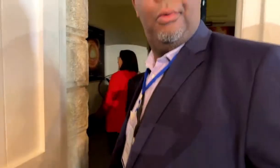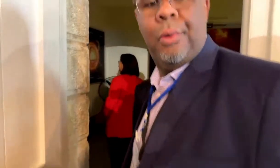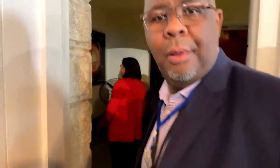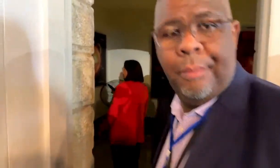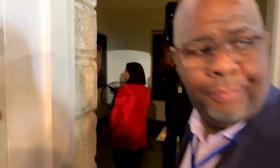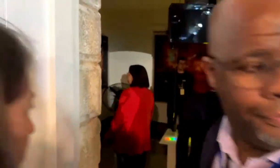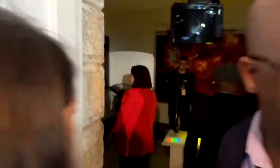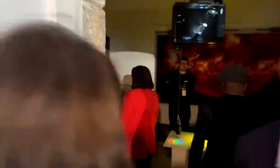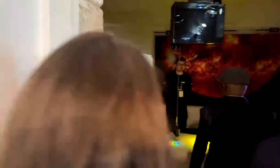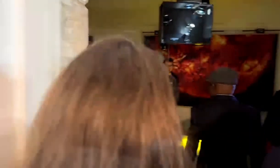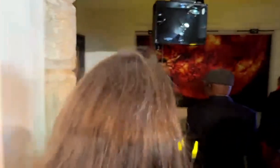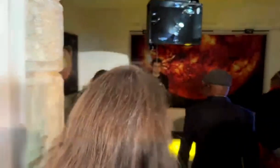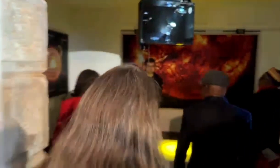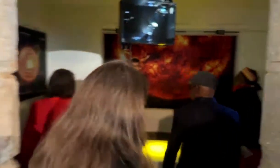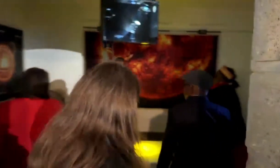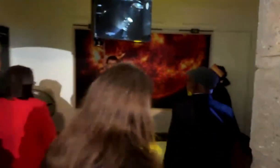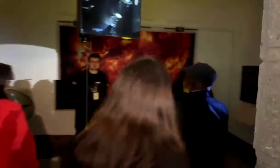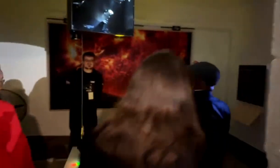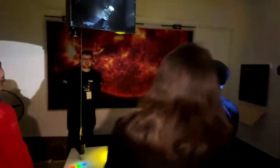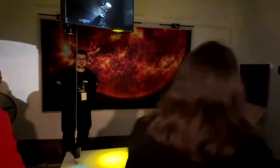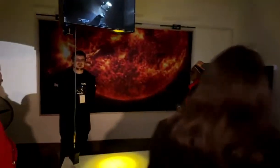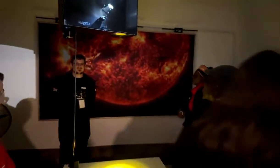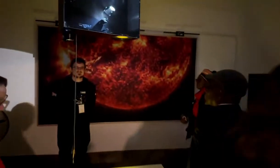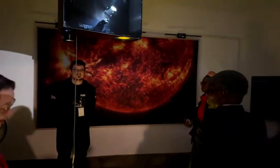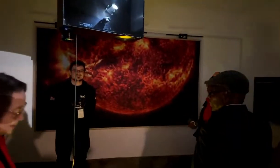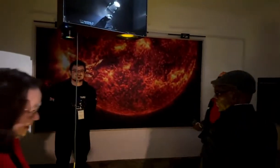Oh, no, with you. Sorry.